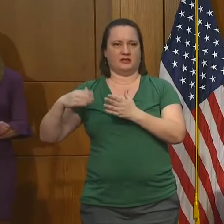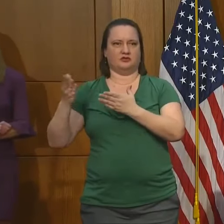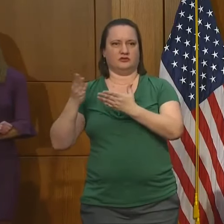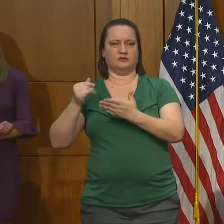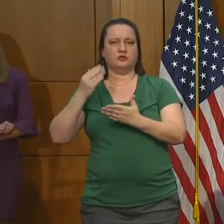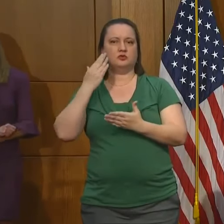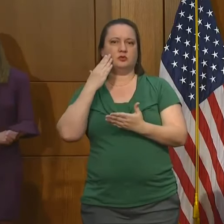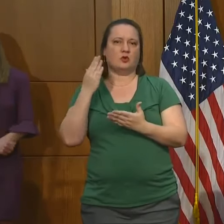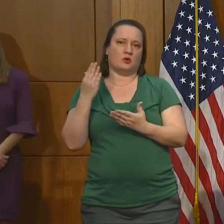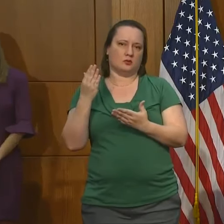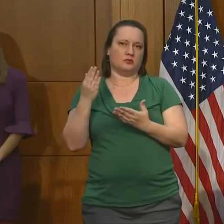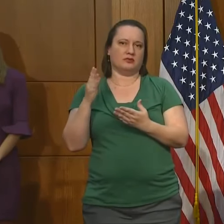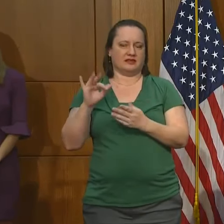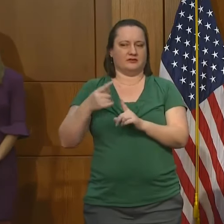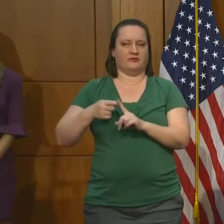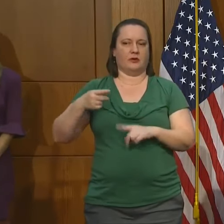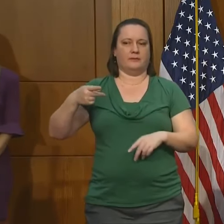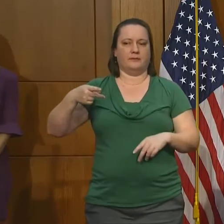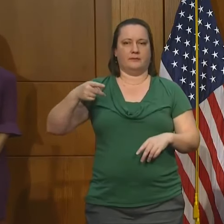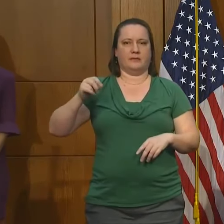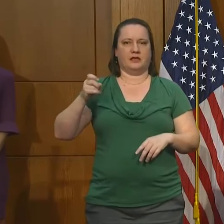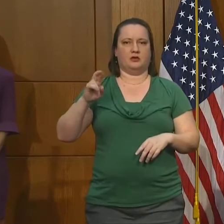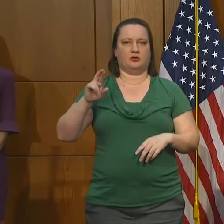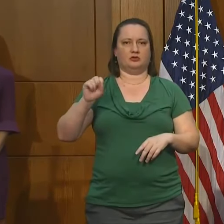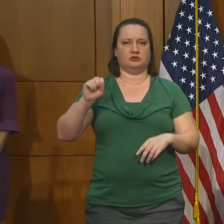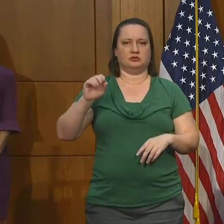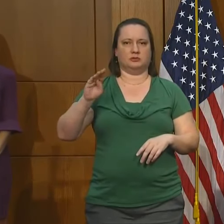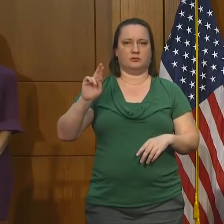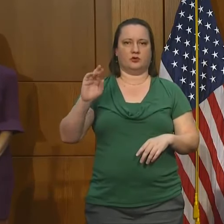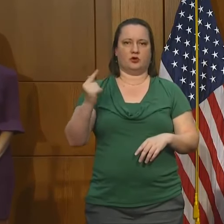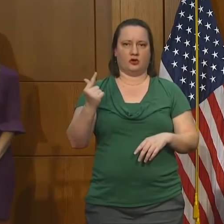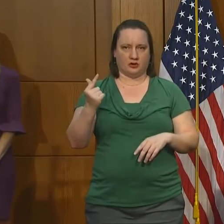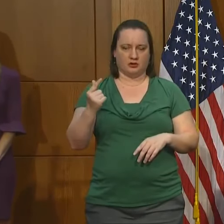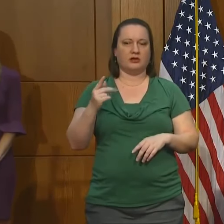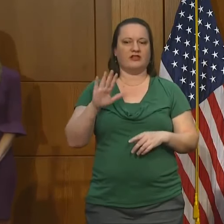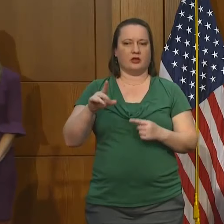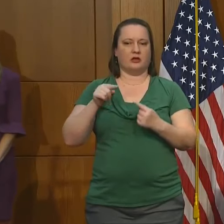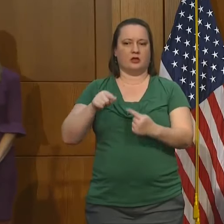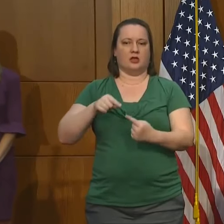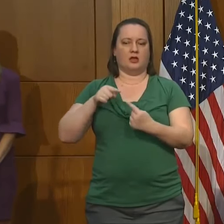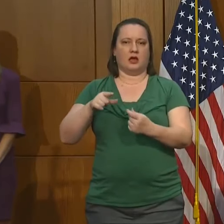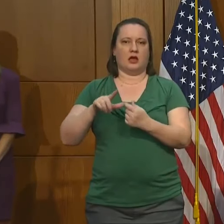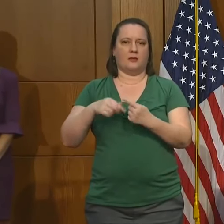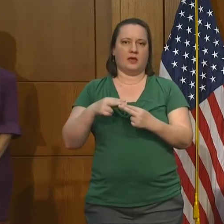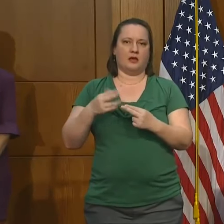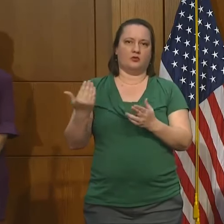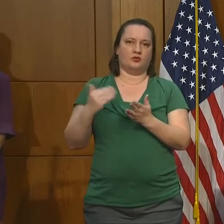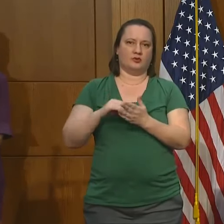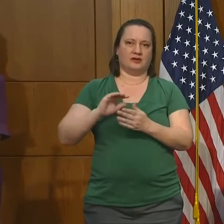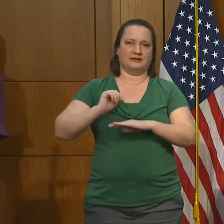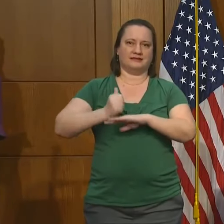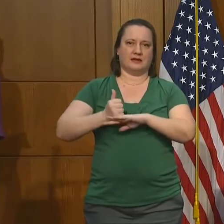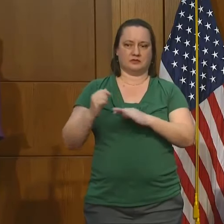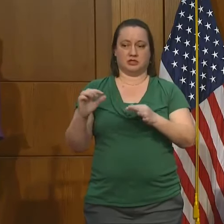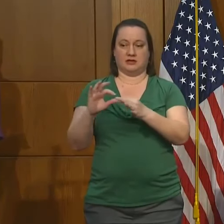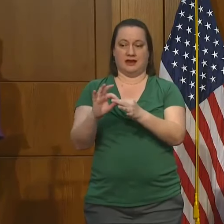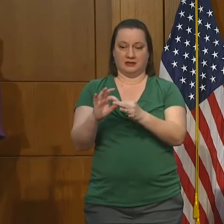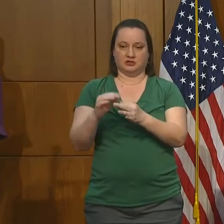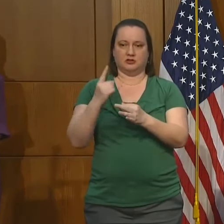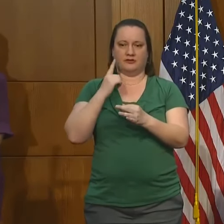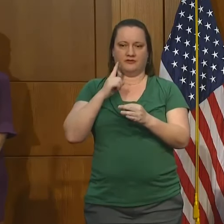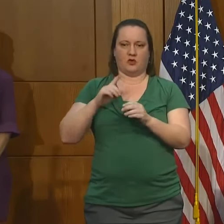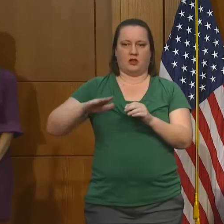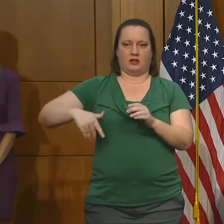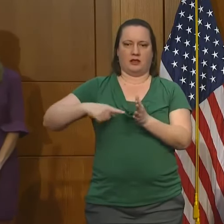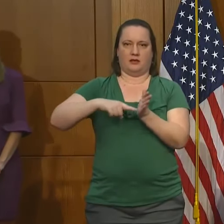and they're running battle over the reestablishing the connections for the delinquent customers here. And while the FCC regulates